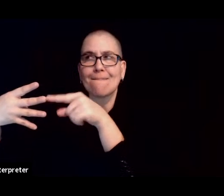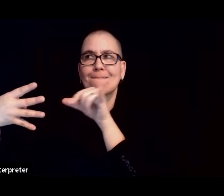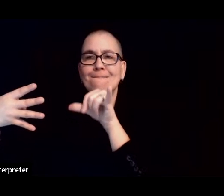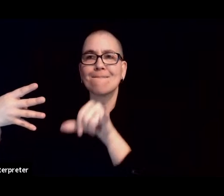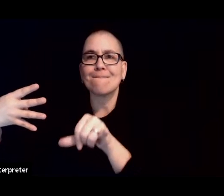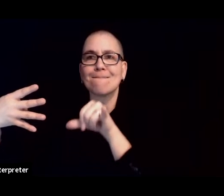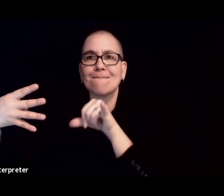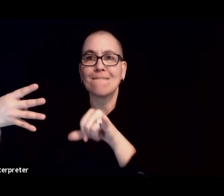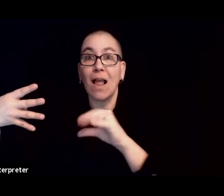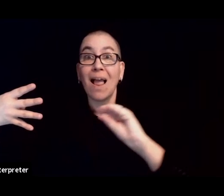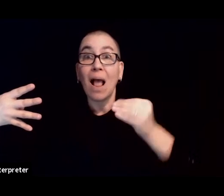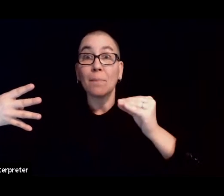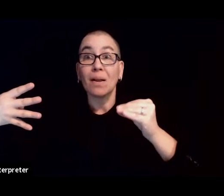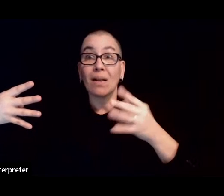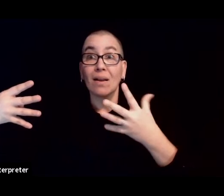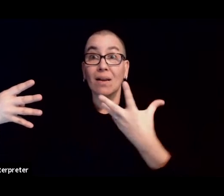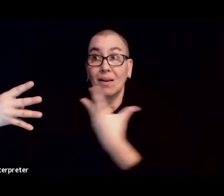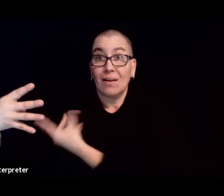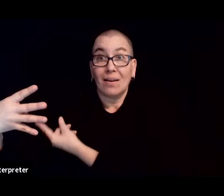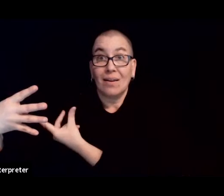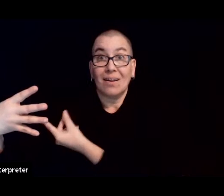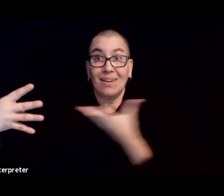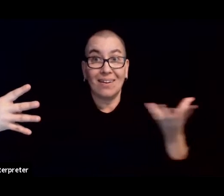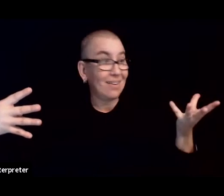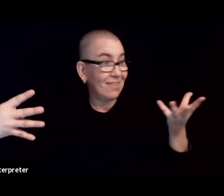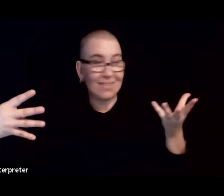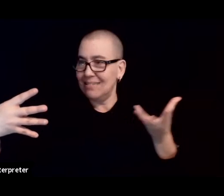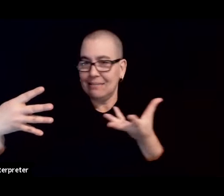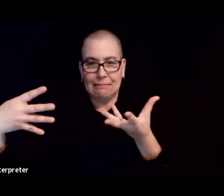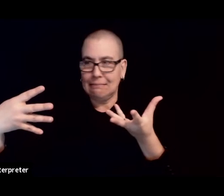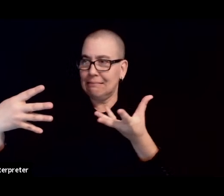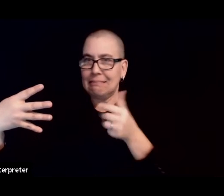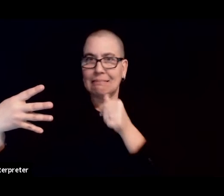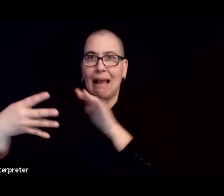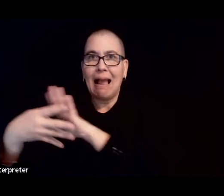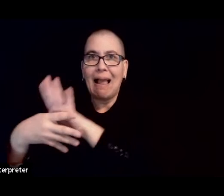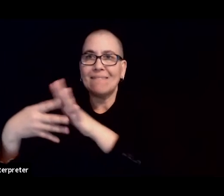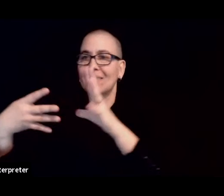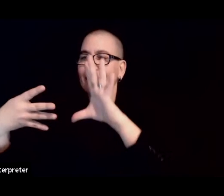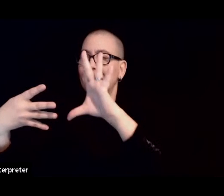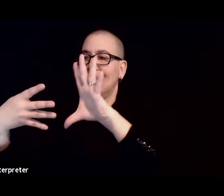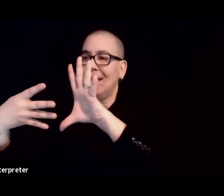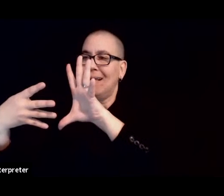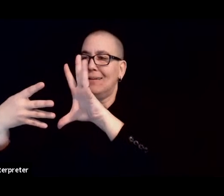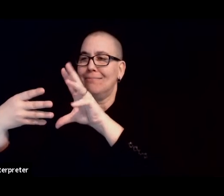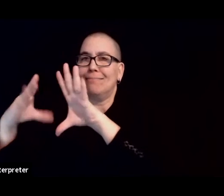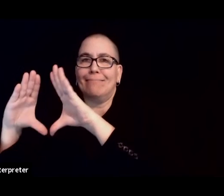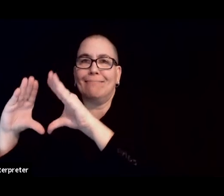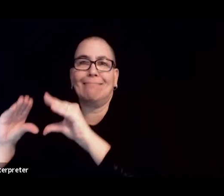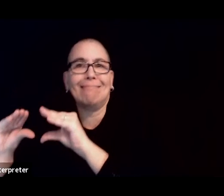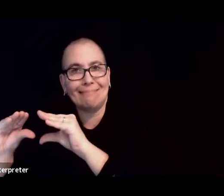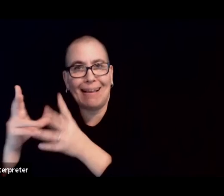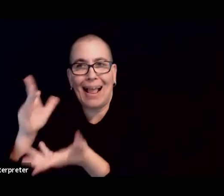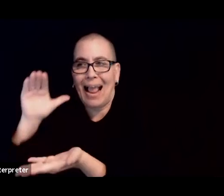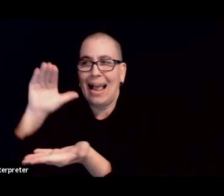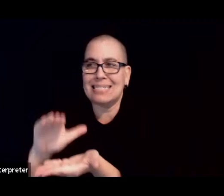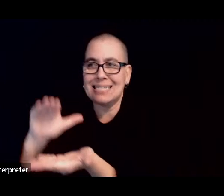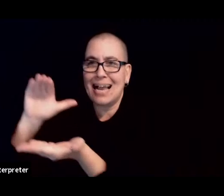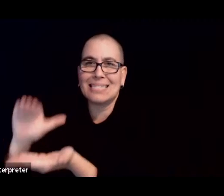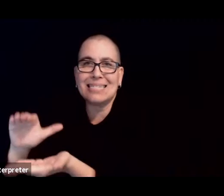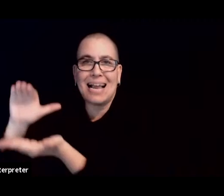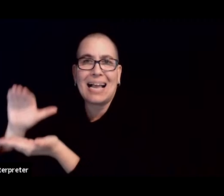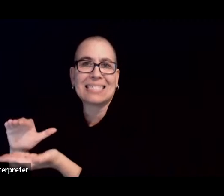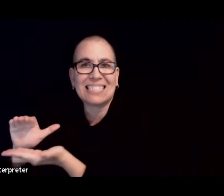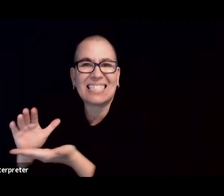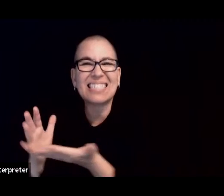believe, just given the importance of the vulnerability of those populations. And then within that phase